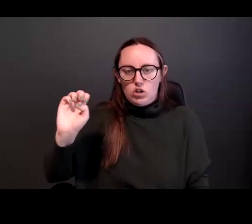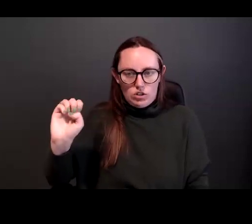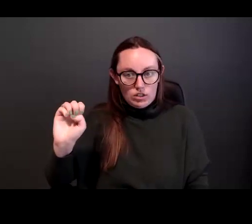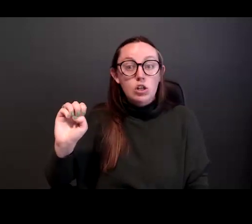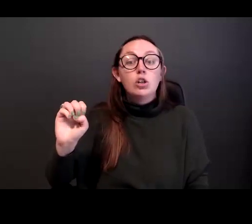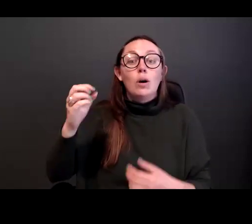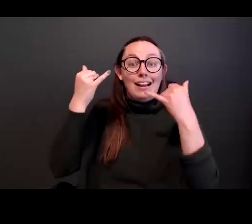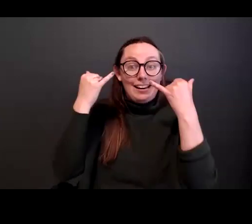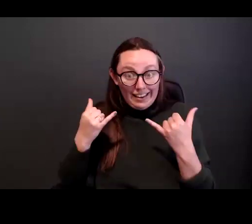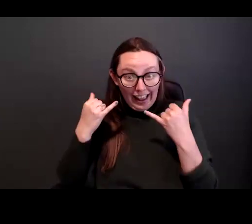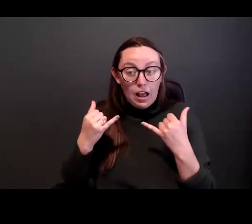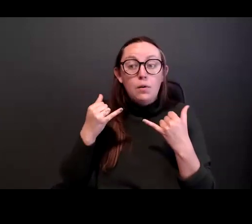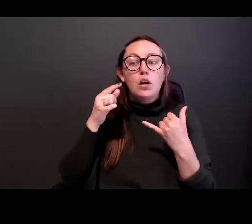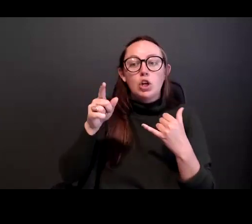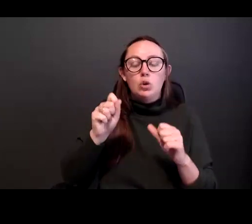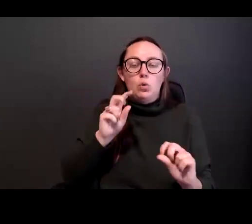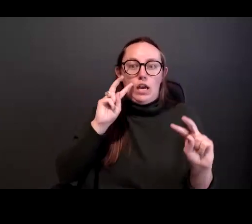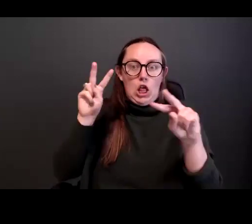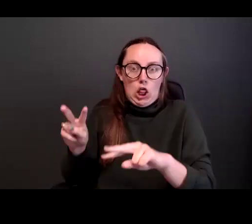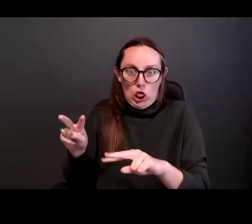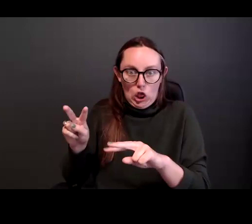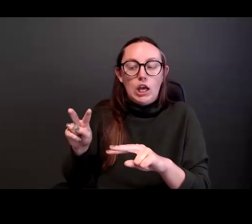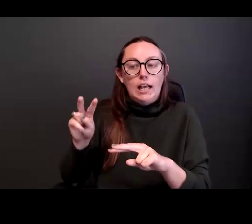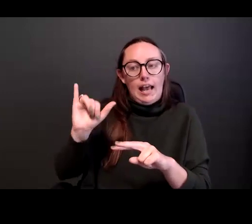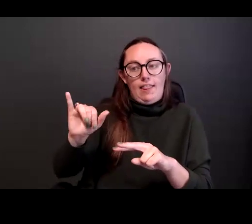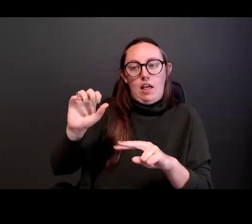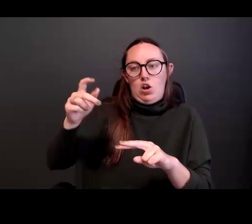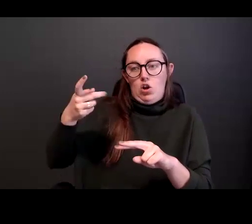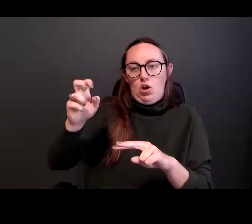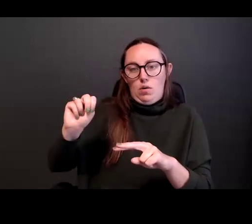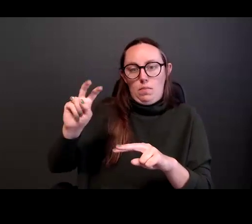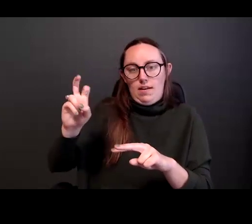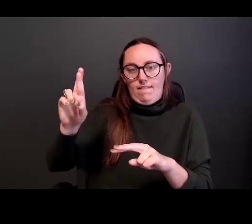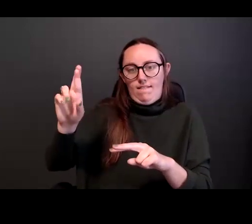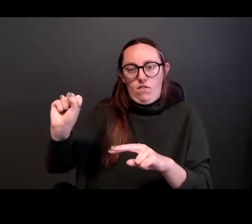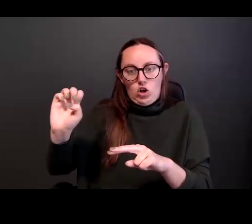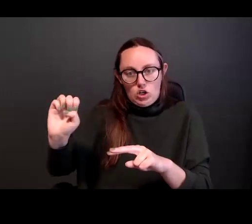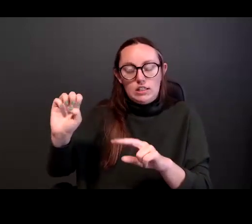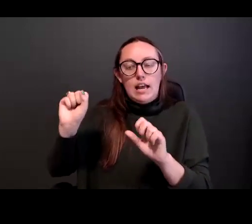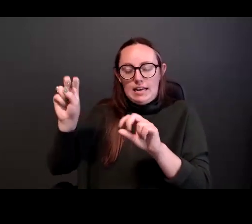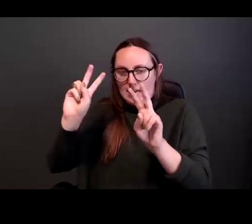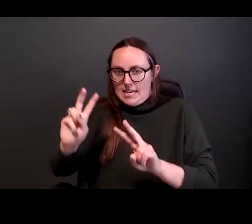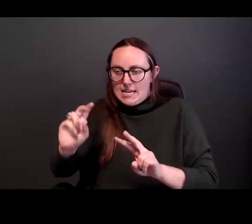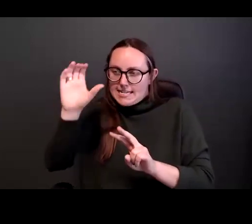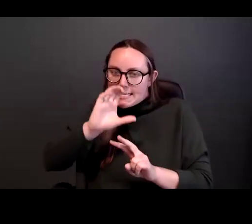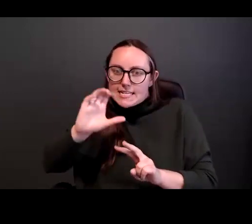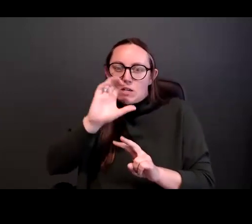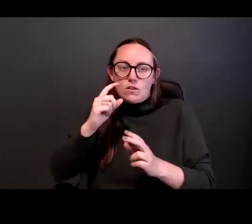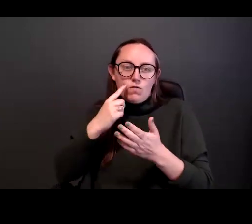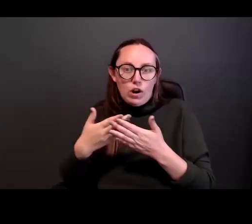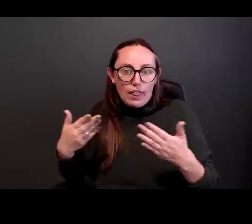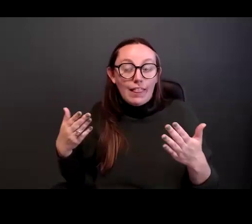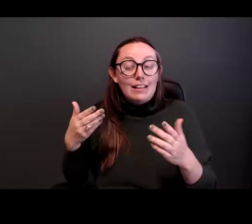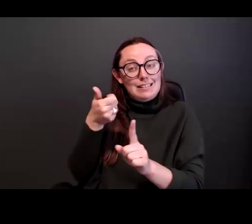license with them, so that you might have the permission to create a derivative work and everything. It takes a little bit of savvy to be able to do